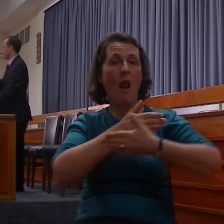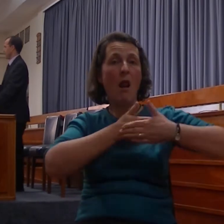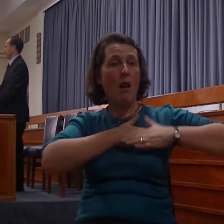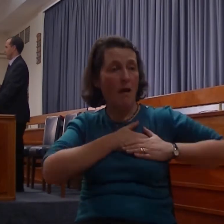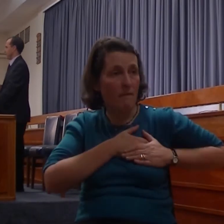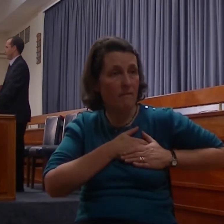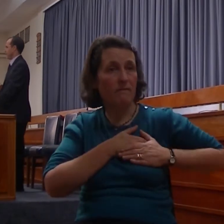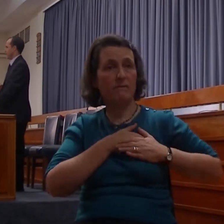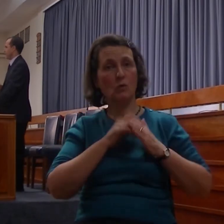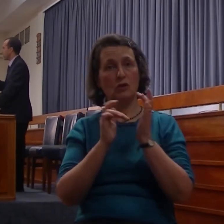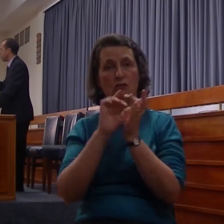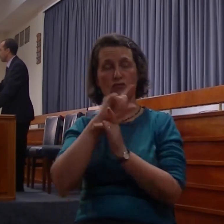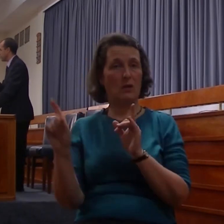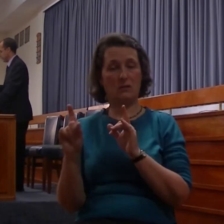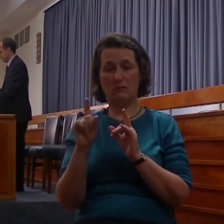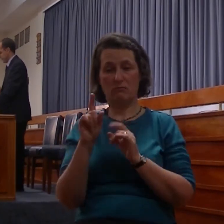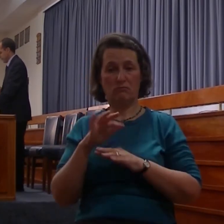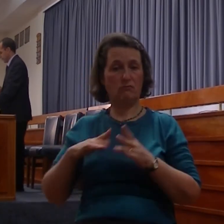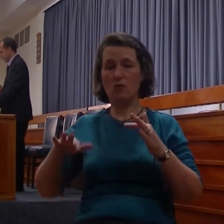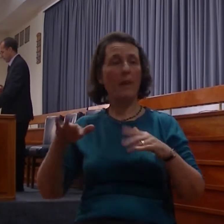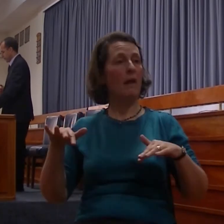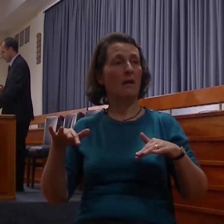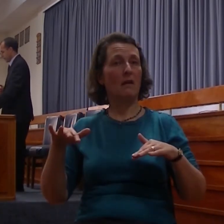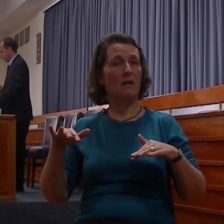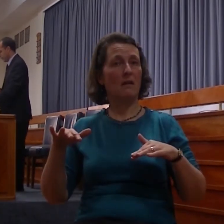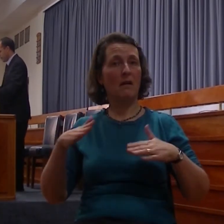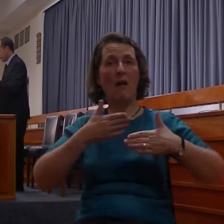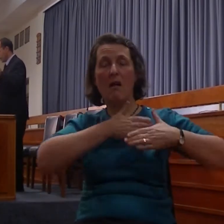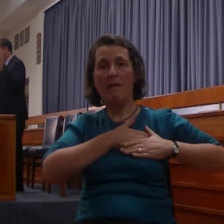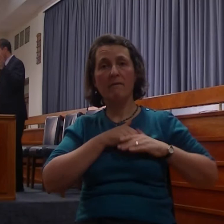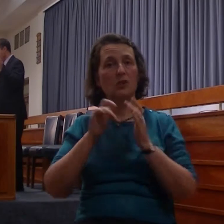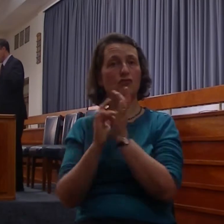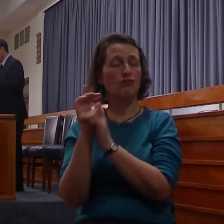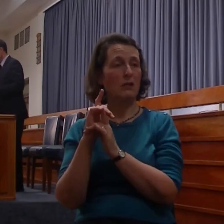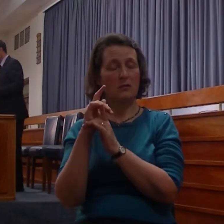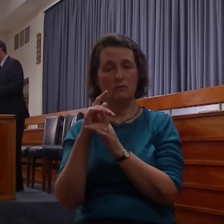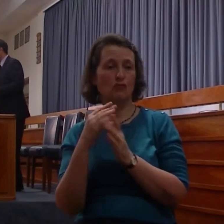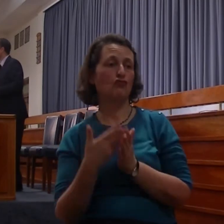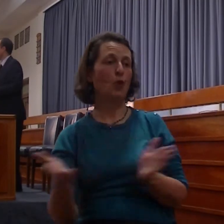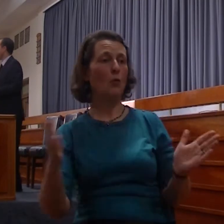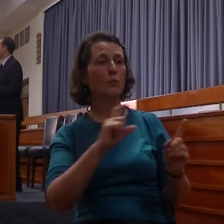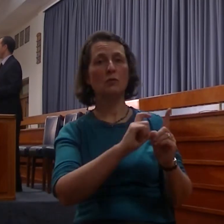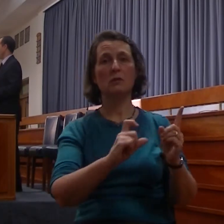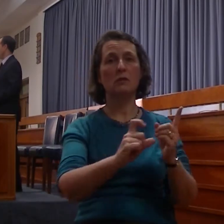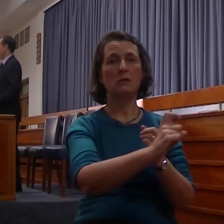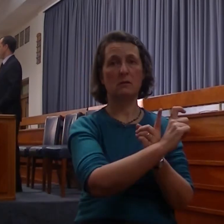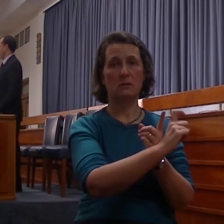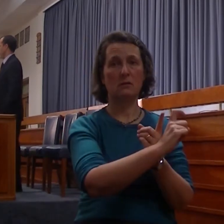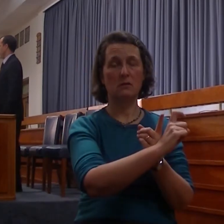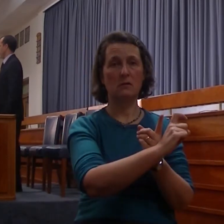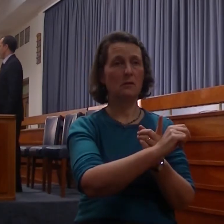their impact because they no longer communicate the love of Christ to the community.